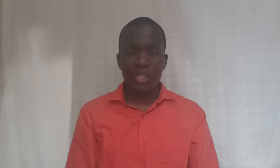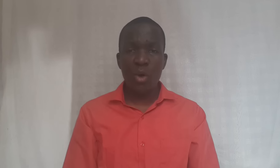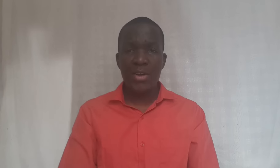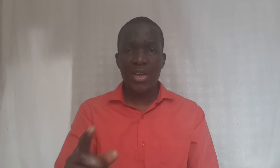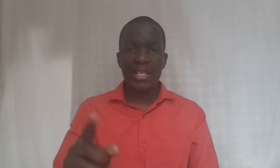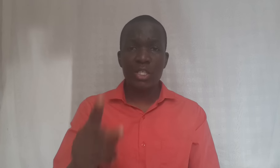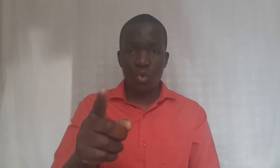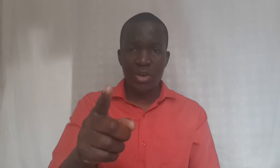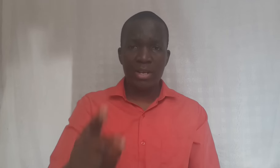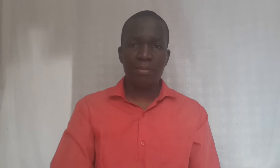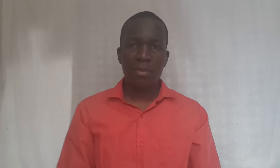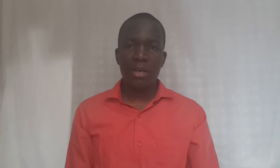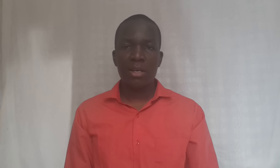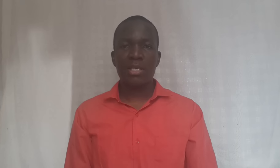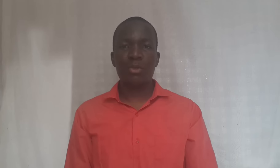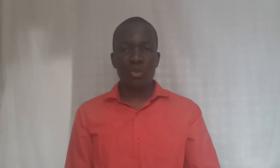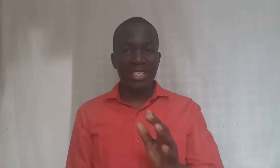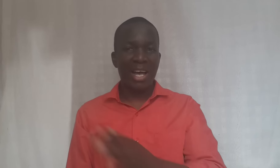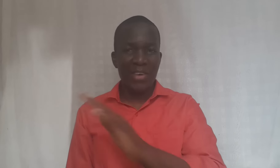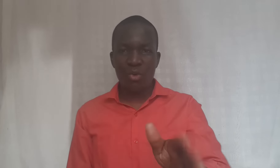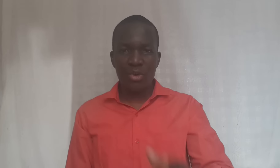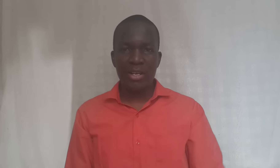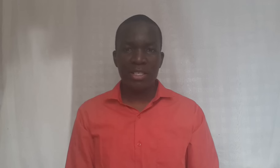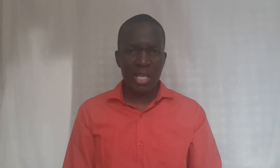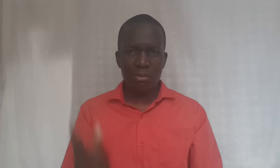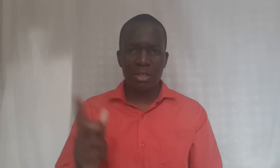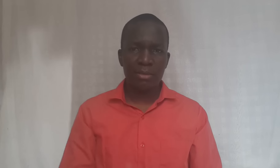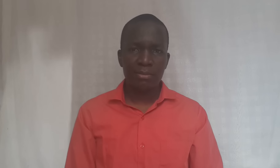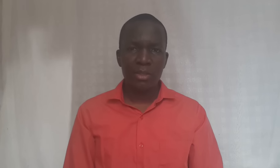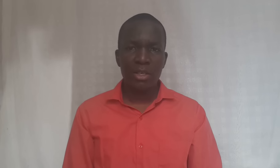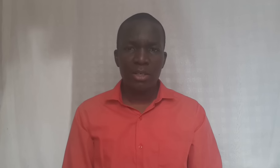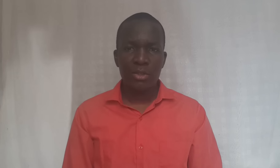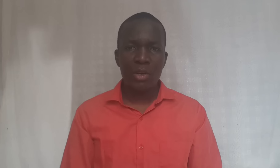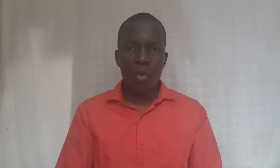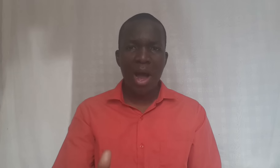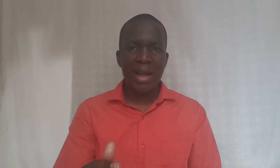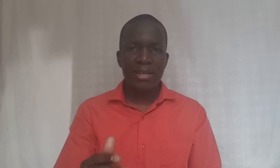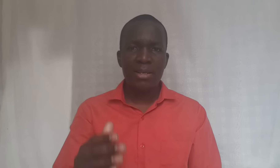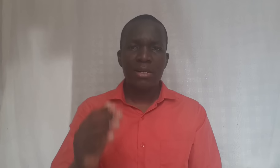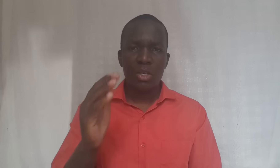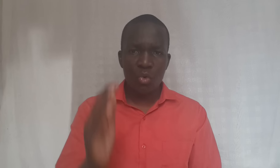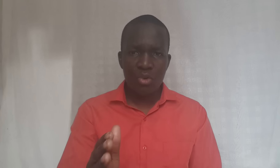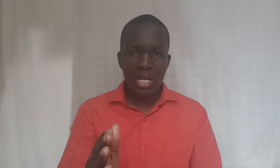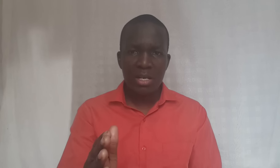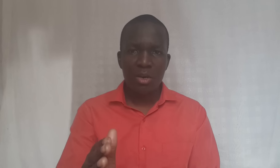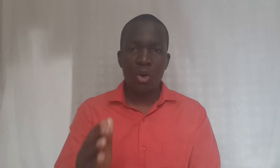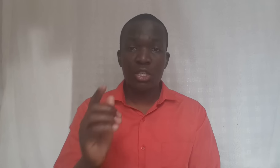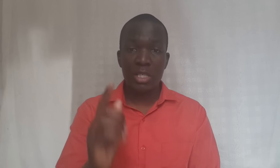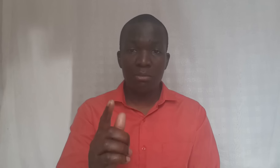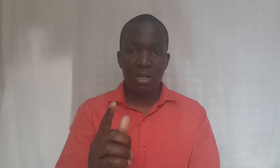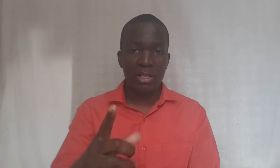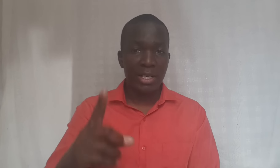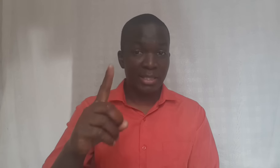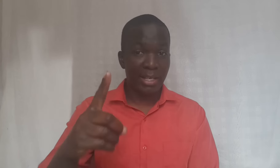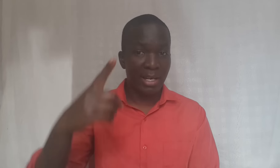word here is rude. Some students are very rude, stubborn. So the word rude, or stubborn is signed like